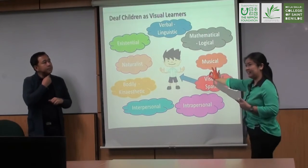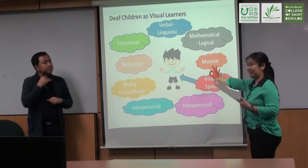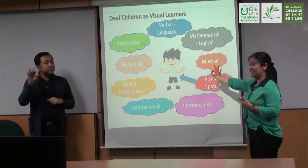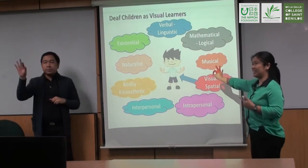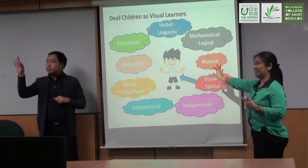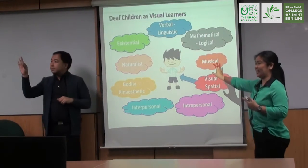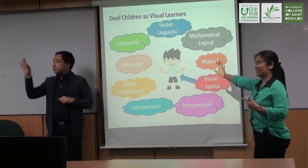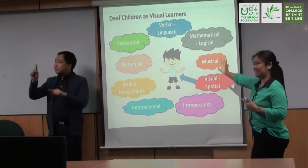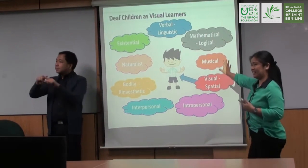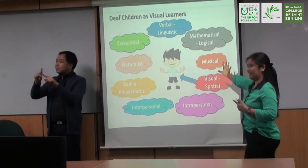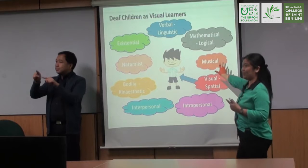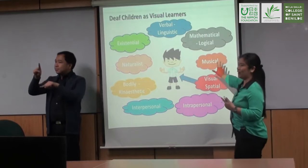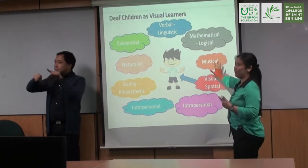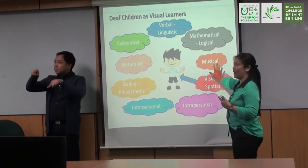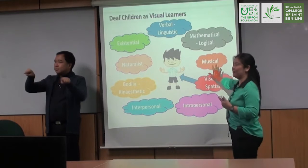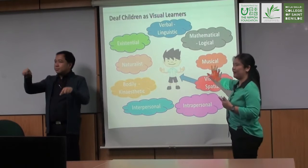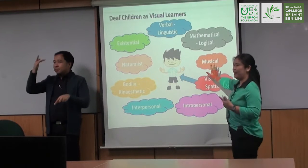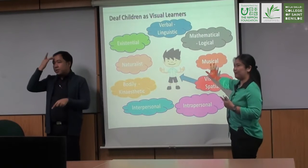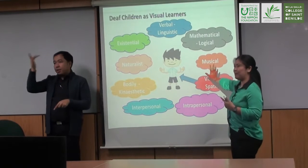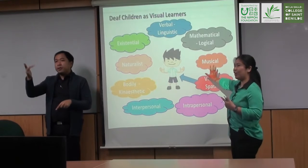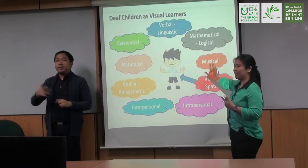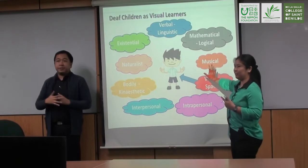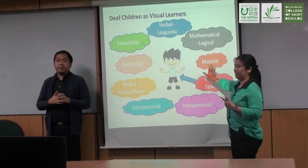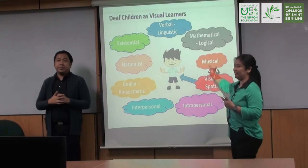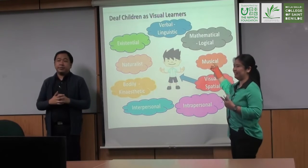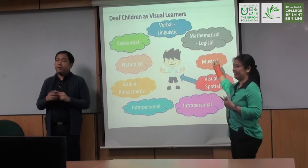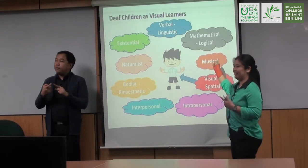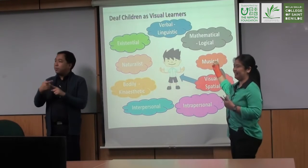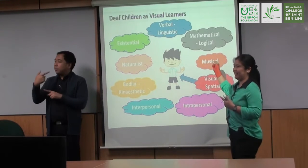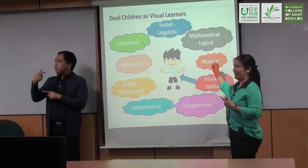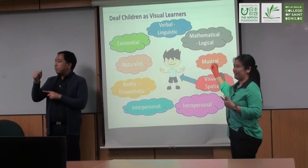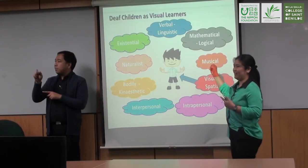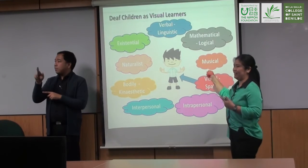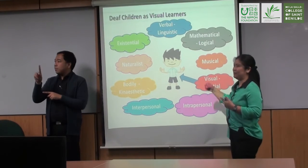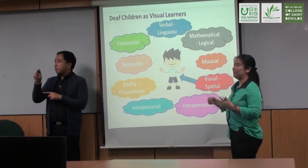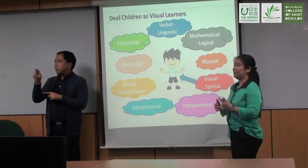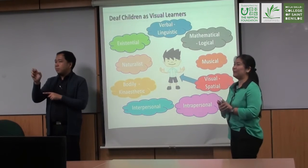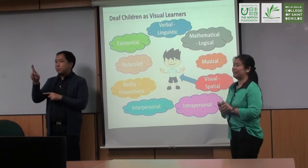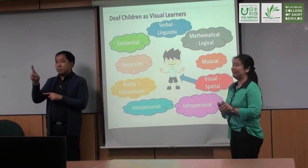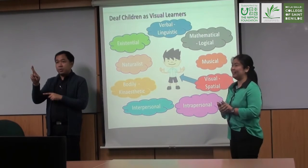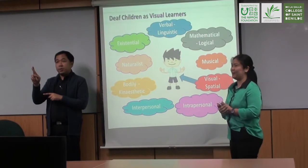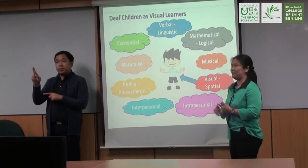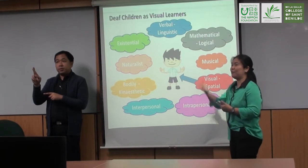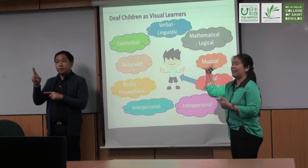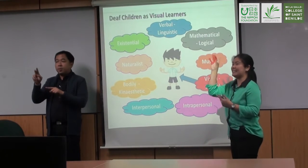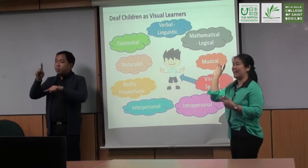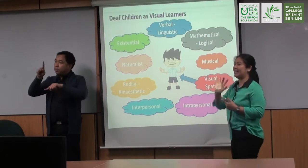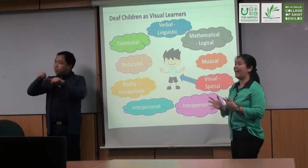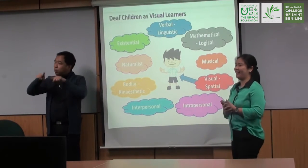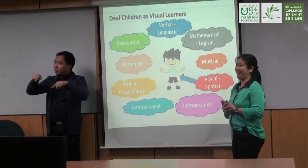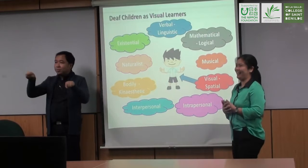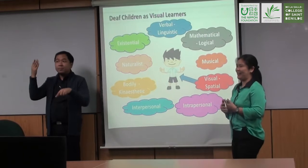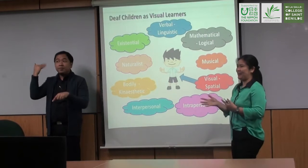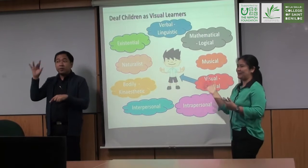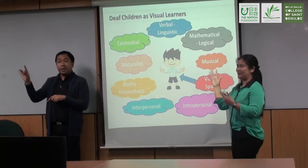9 intelligences. These are from Gardner. Okay, the multiple, before it's 8